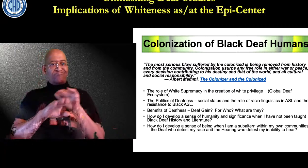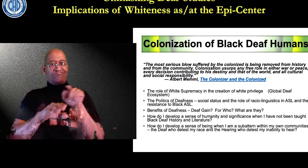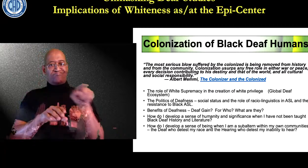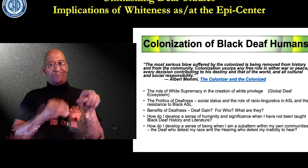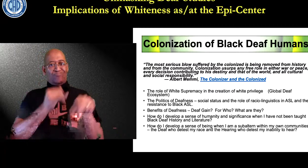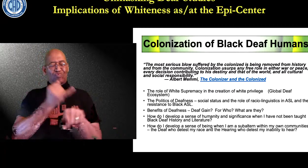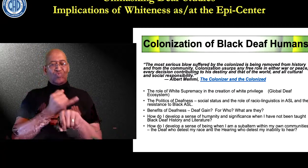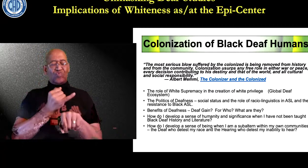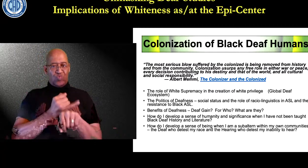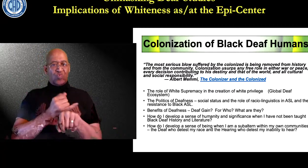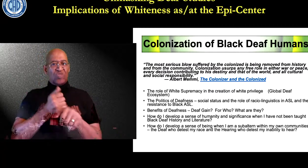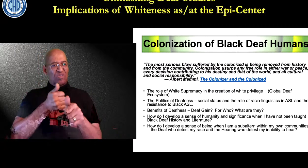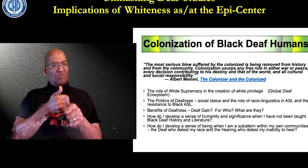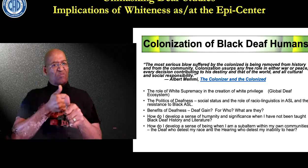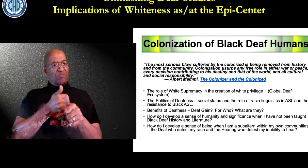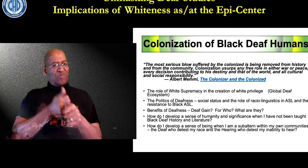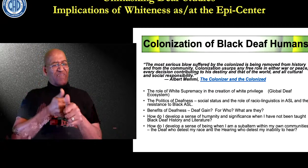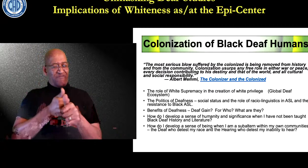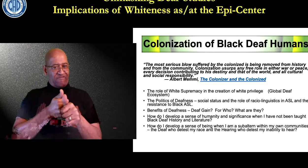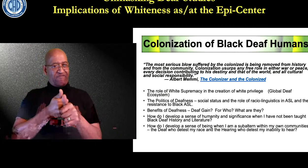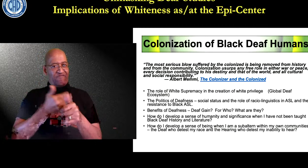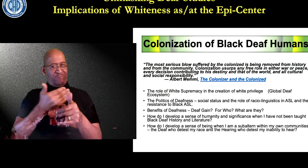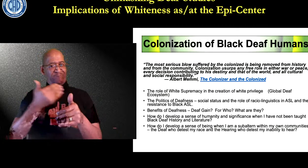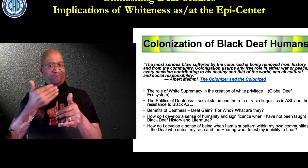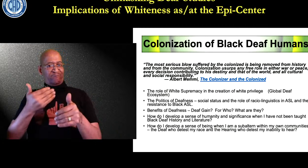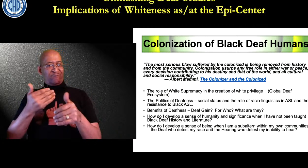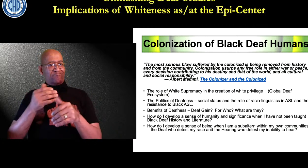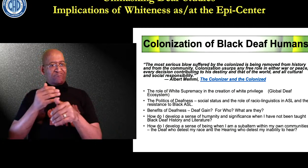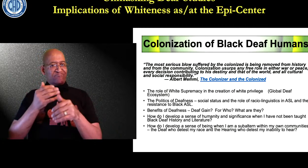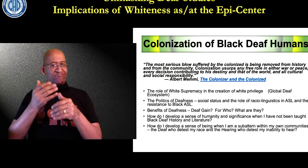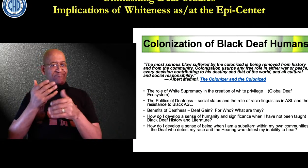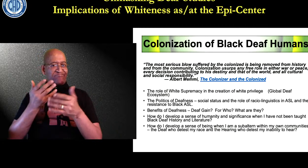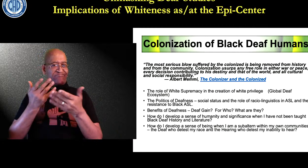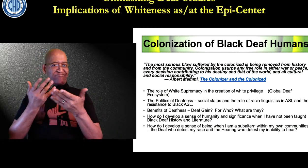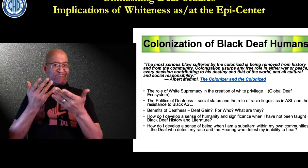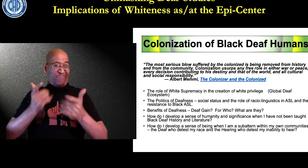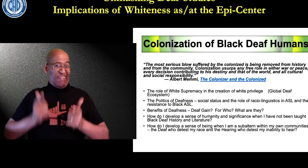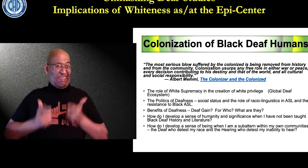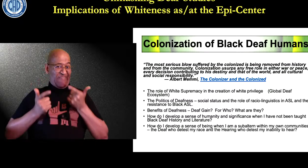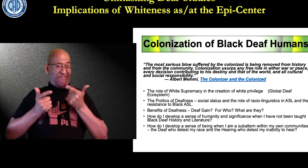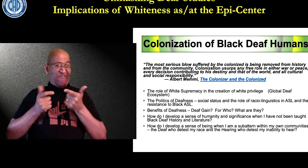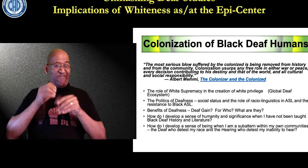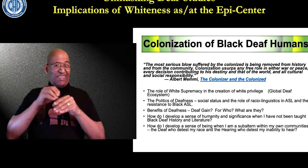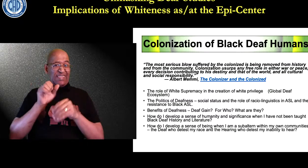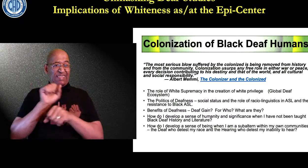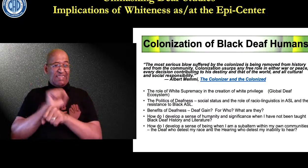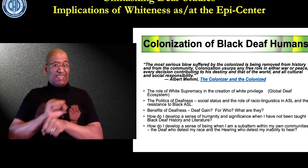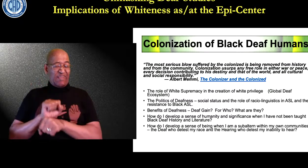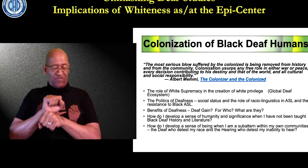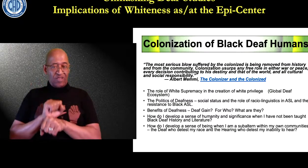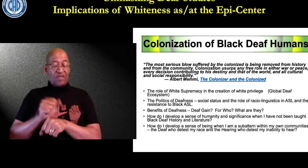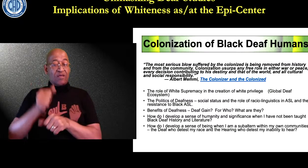So what was before that? There were still slaves that were in existence at the school for the deaf.